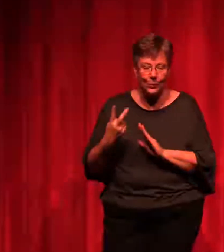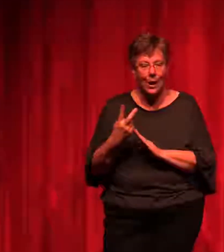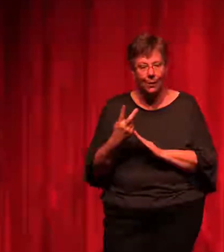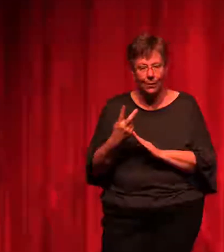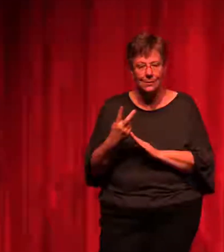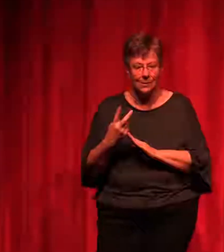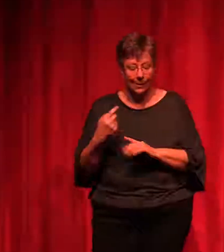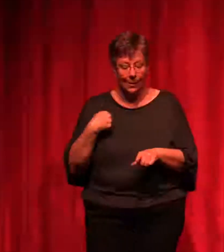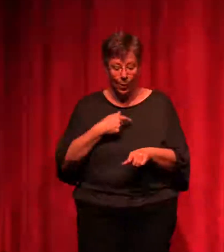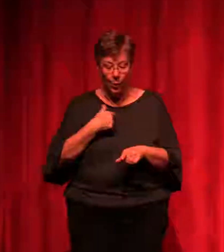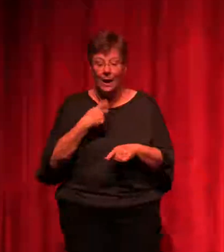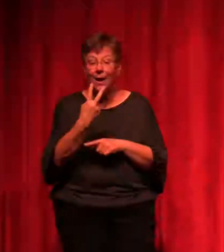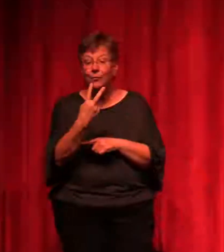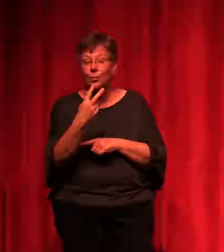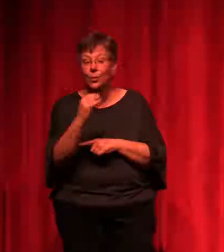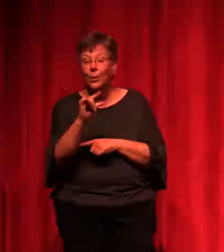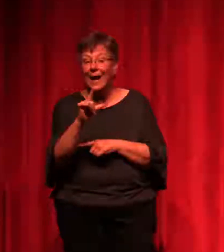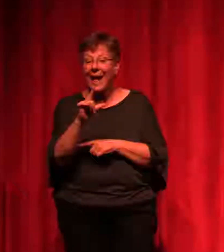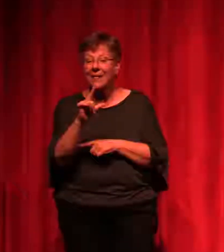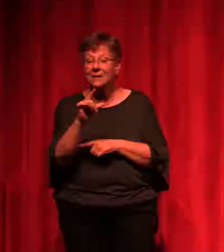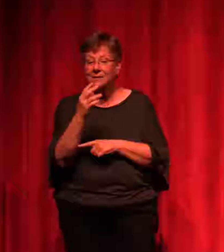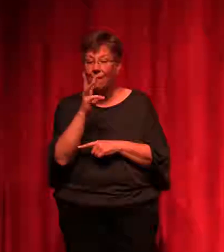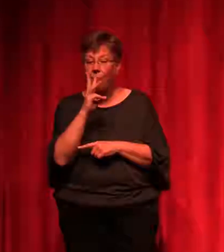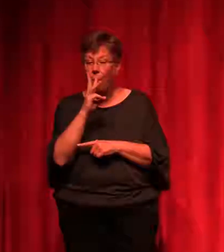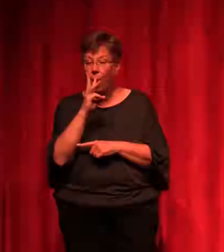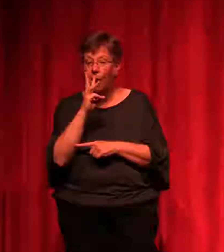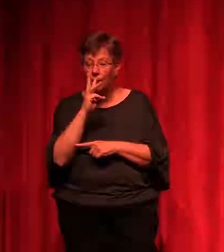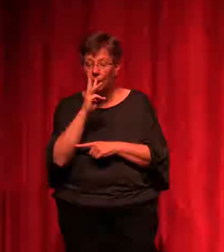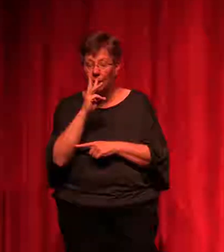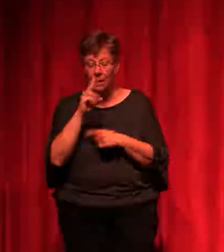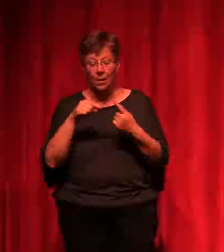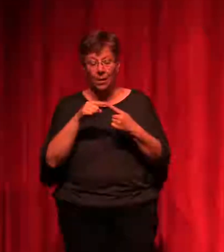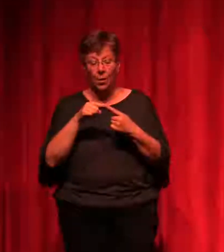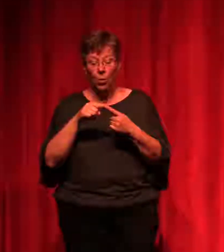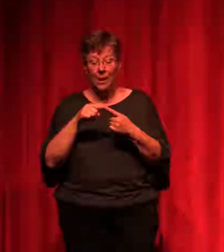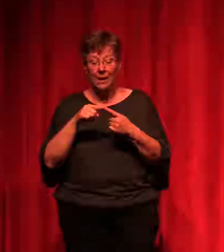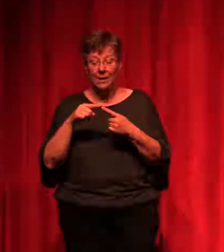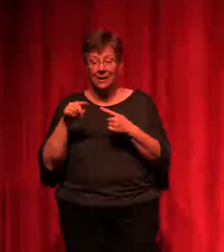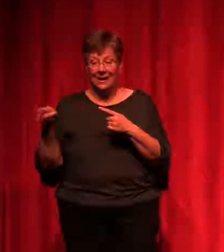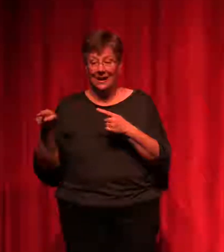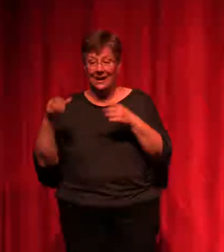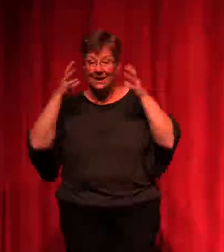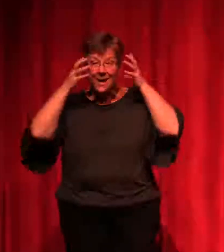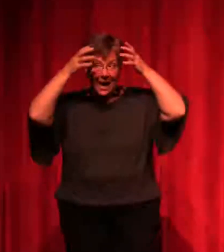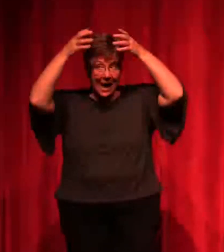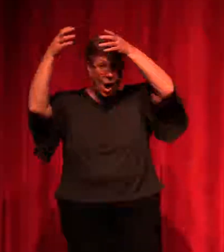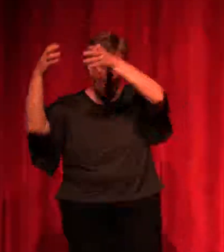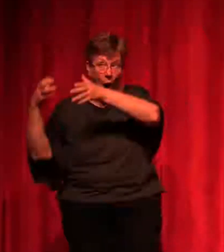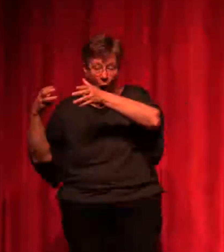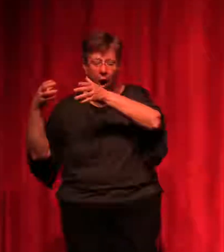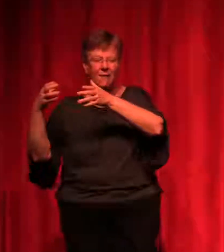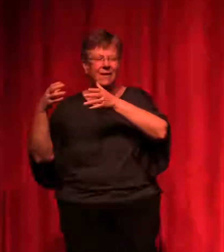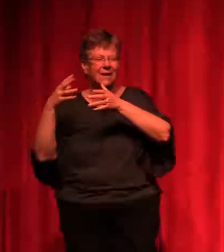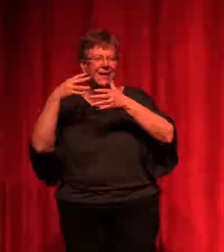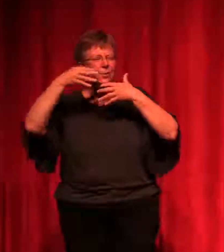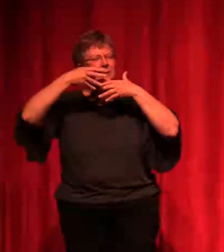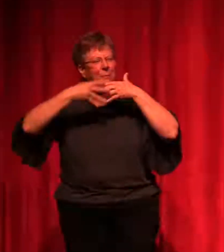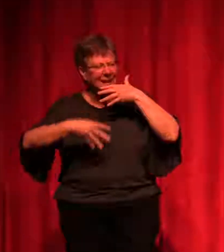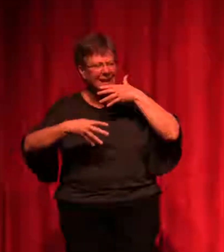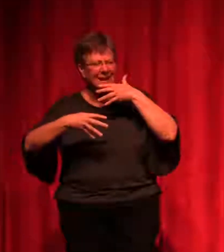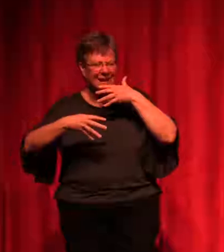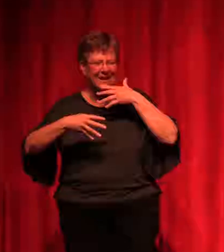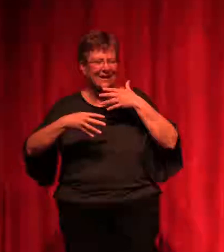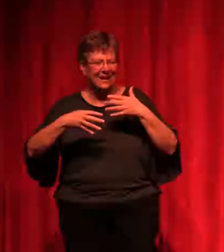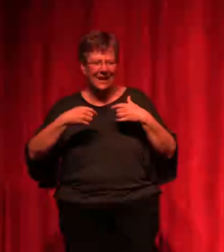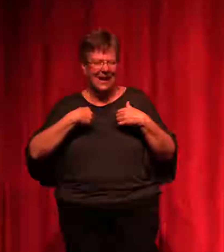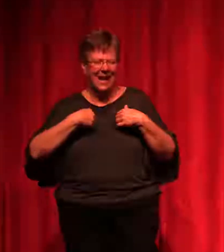2 gallons of water. And when I took Greg's helmet off, he was bleeding. And I said, "Well, let me wash that blood off your face at least." And